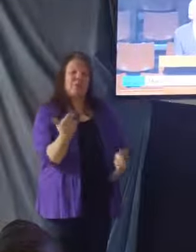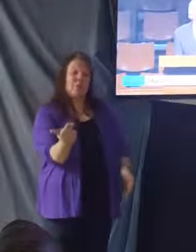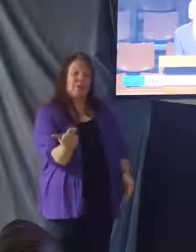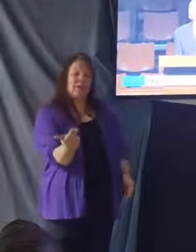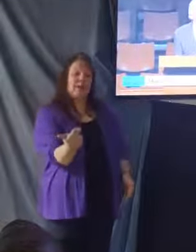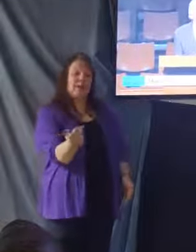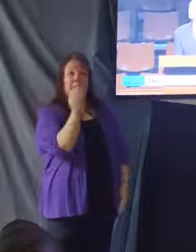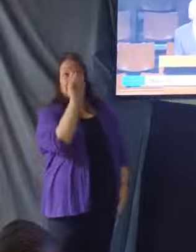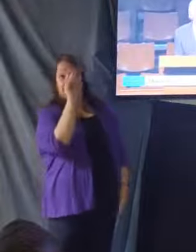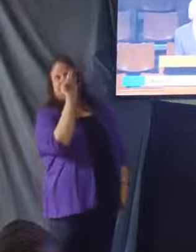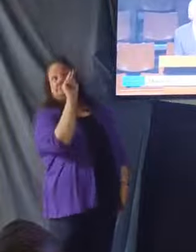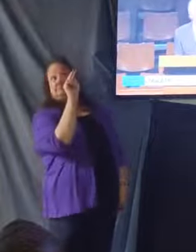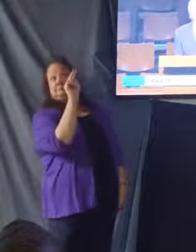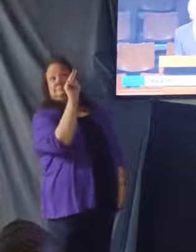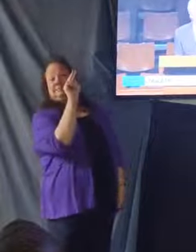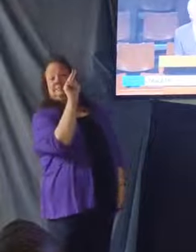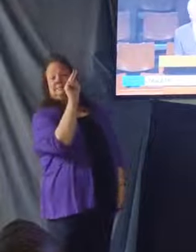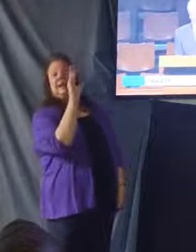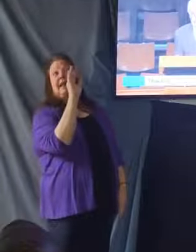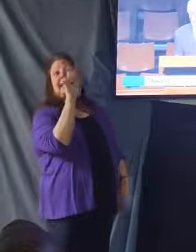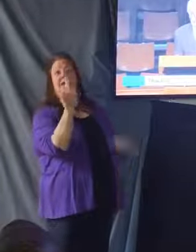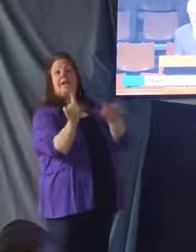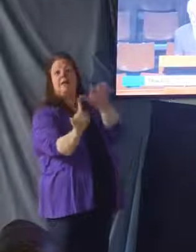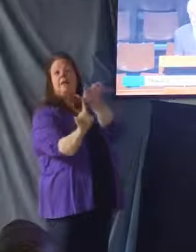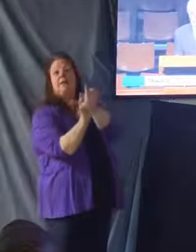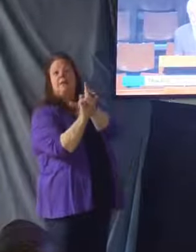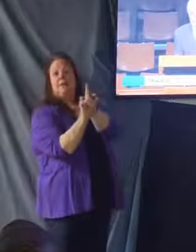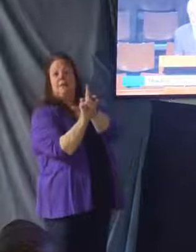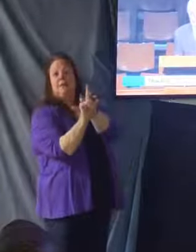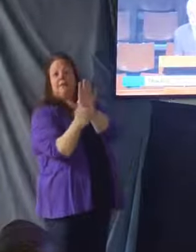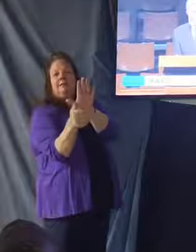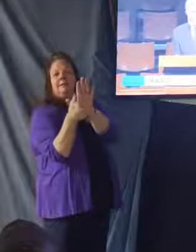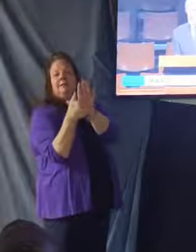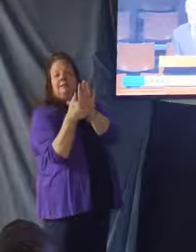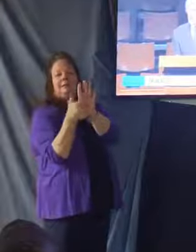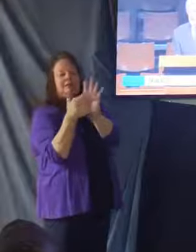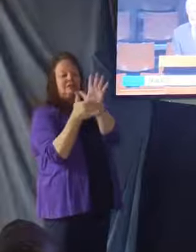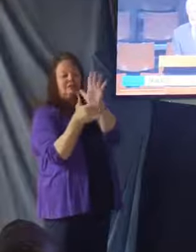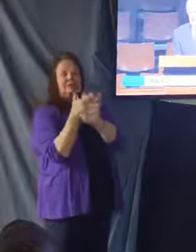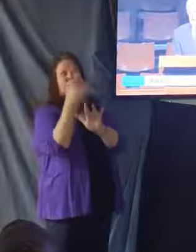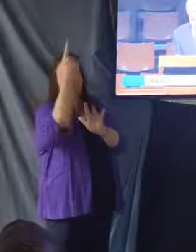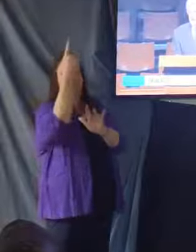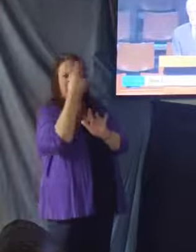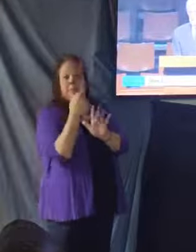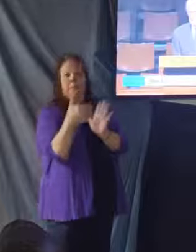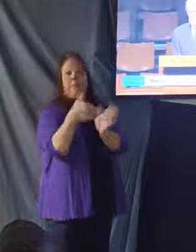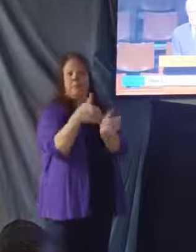13, looking for the blessed hope and the appearing. Christ is coming again.